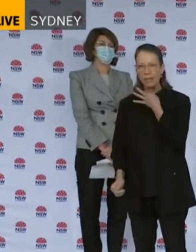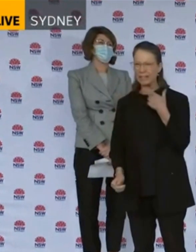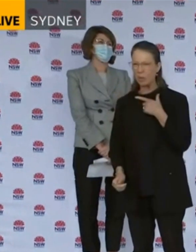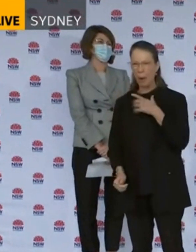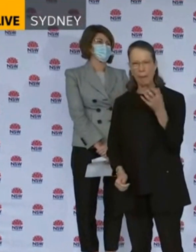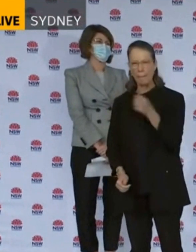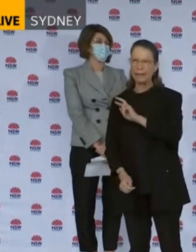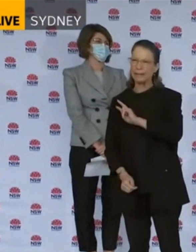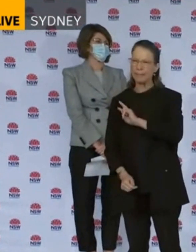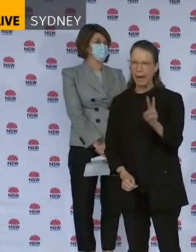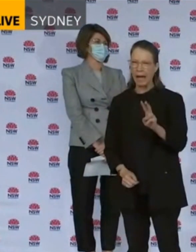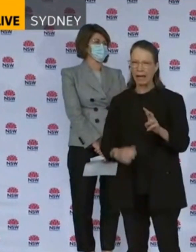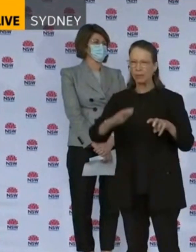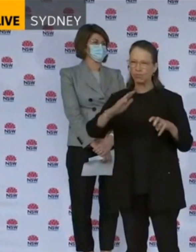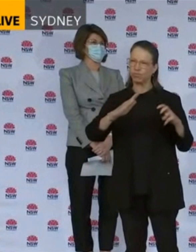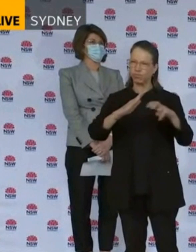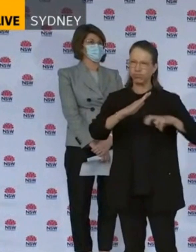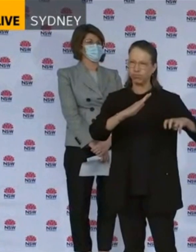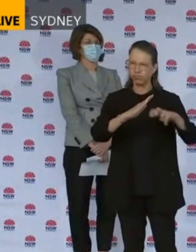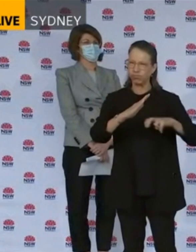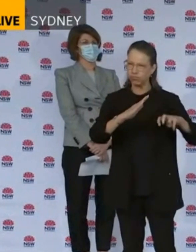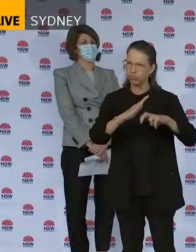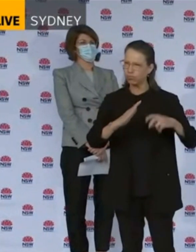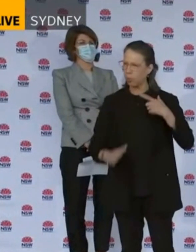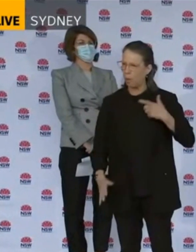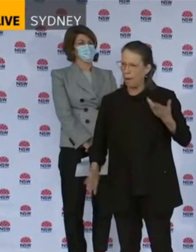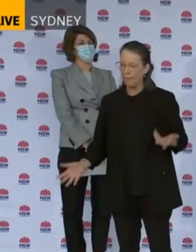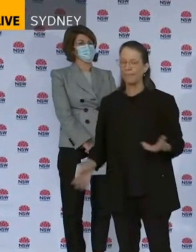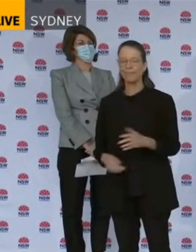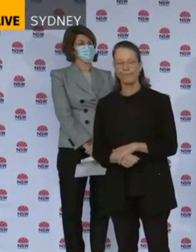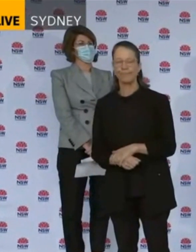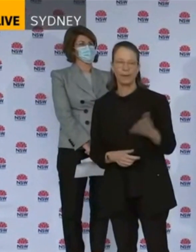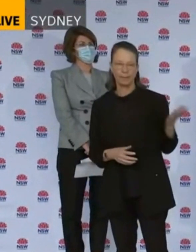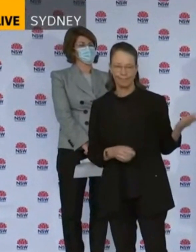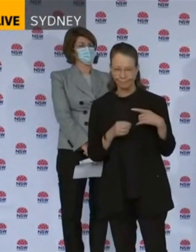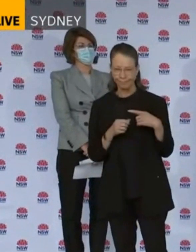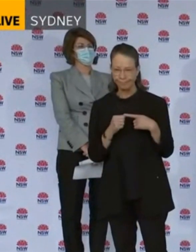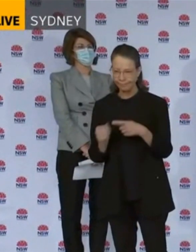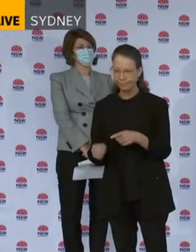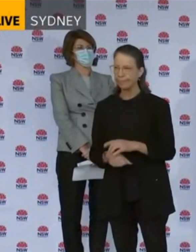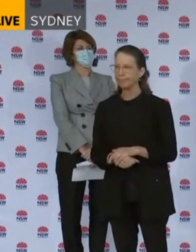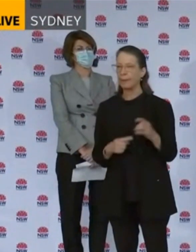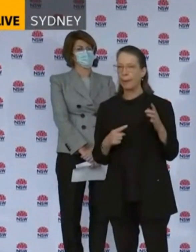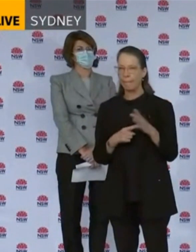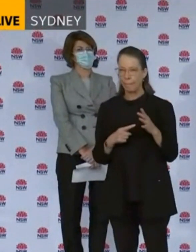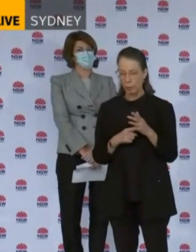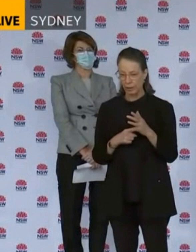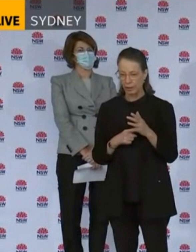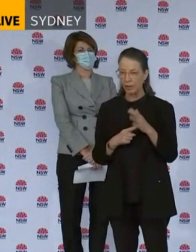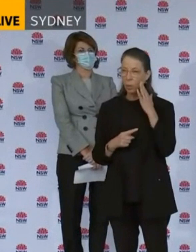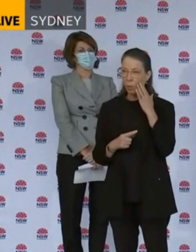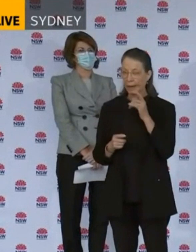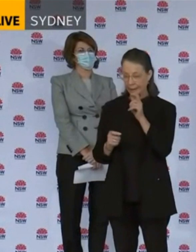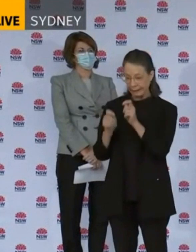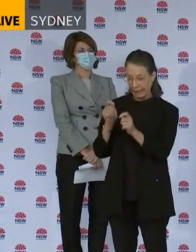that? So this is a really important point. A test at a certain point in time does not